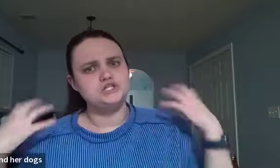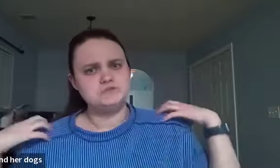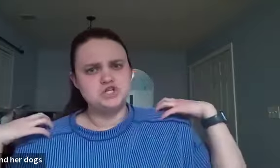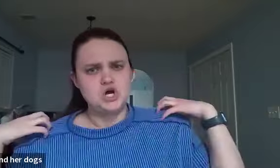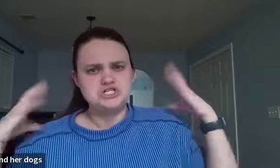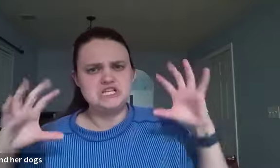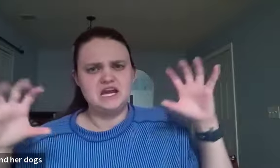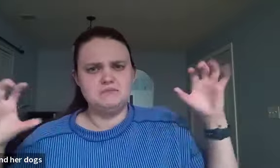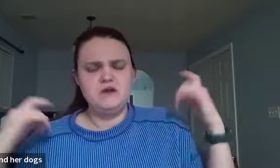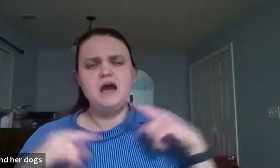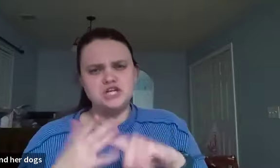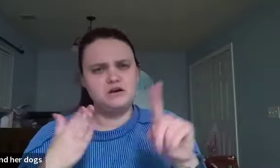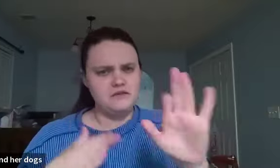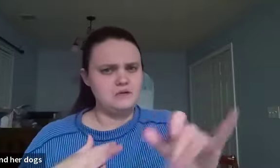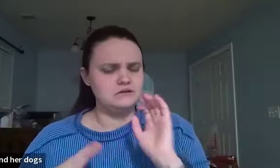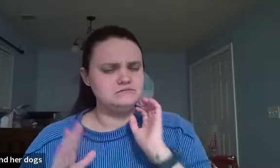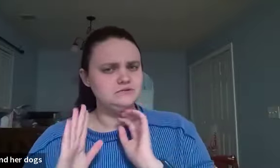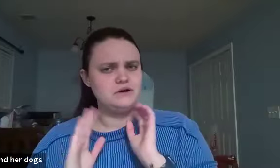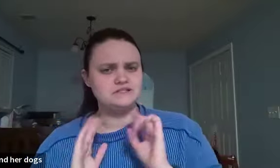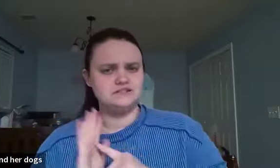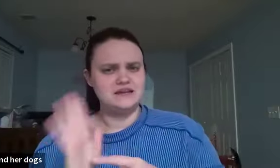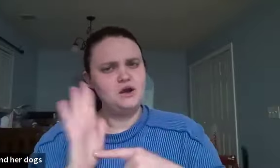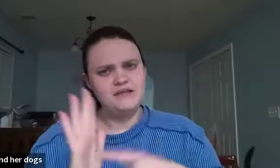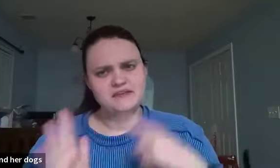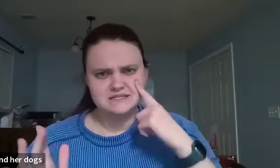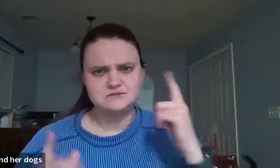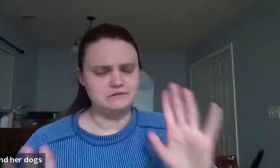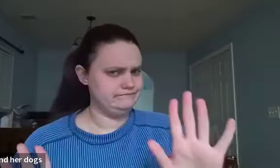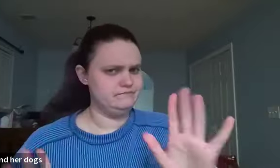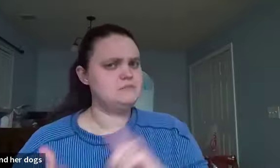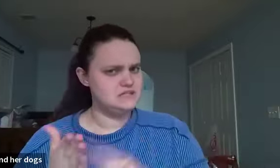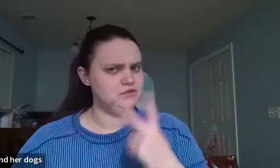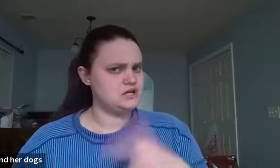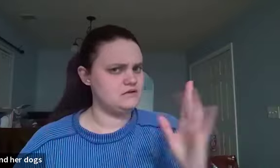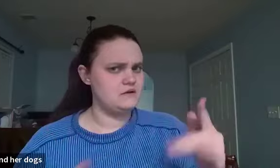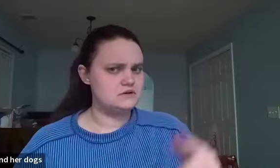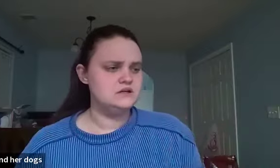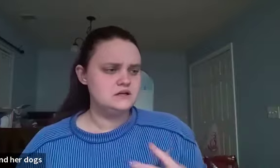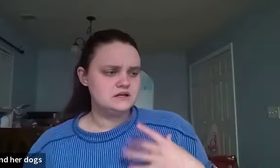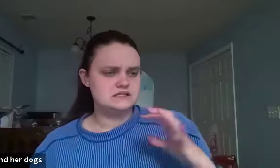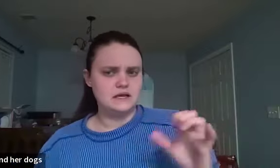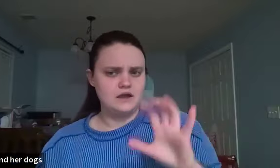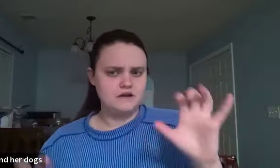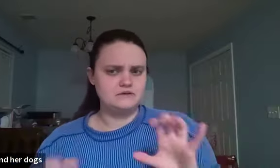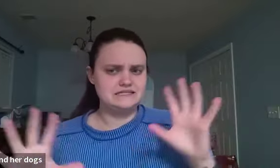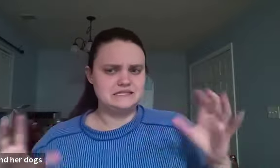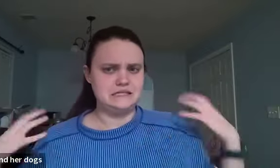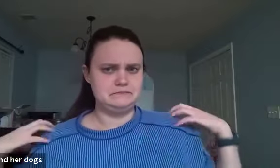massage, like kind of move. I'll check on that one before I start saying, oh, I think it's this one. I'm gonna double check on that one because like I've not really